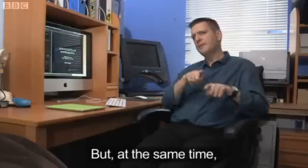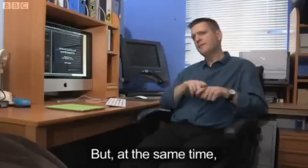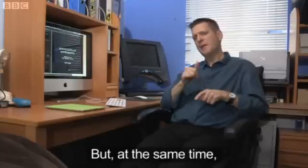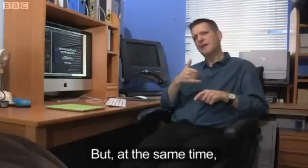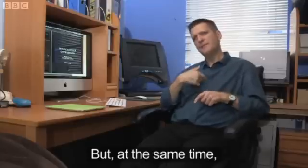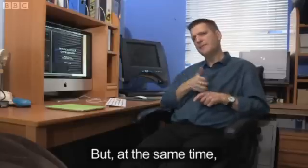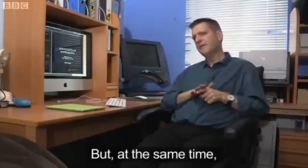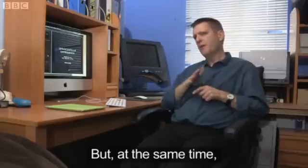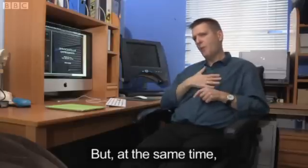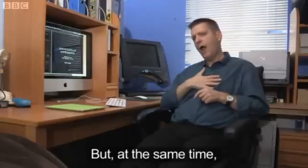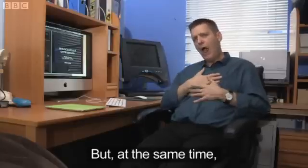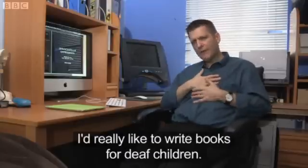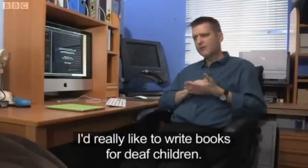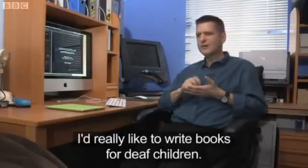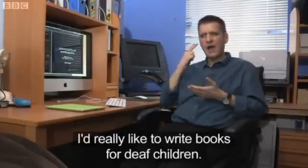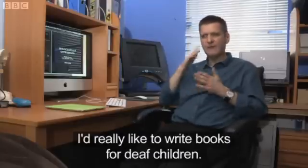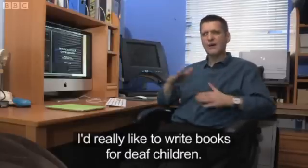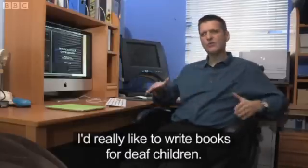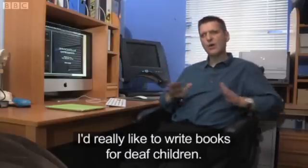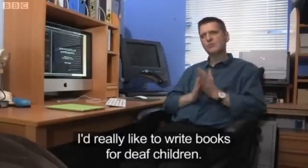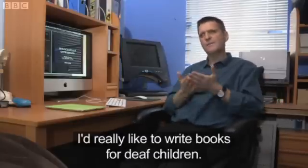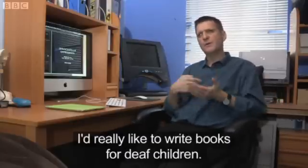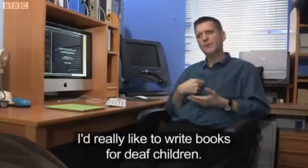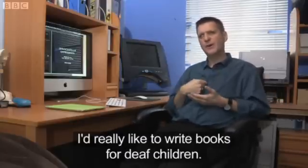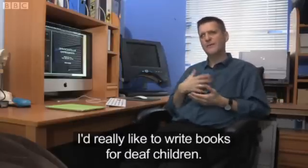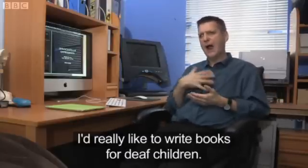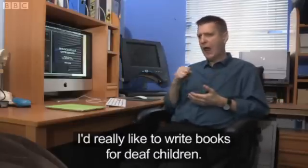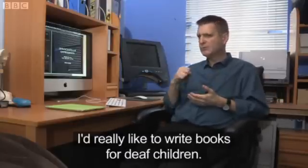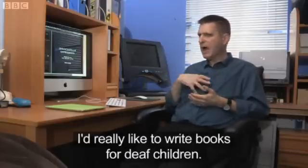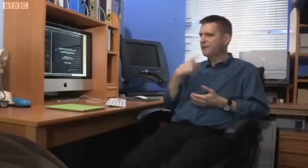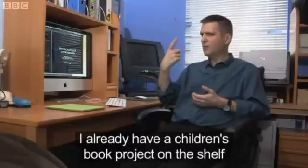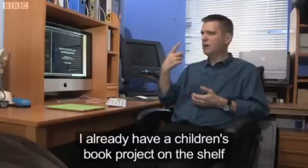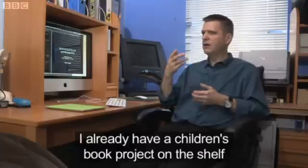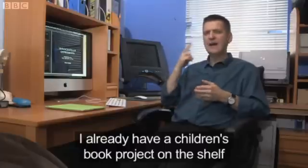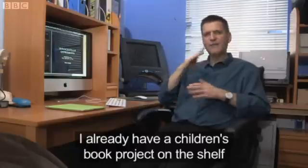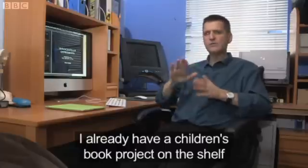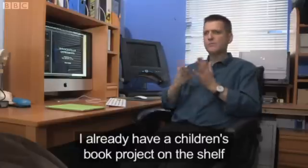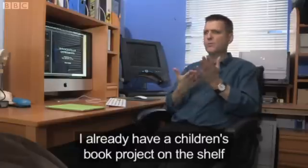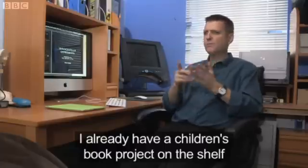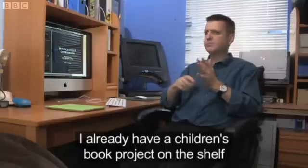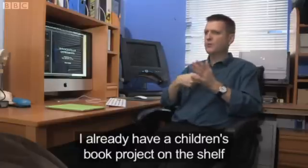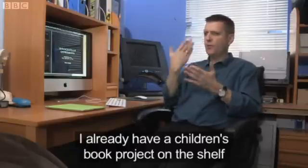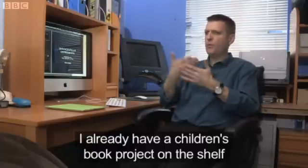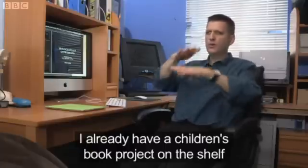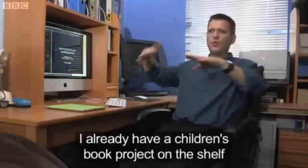But at the same time, I'd really like to write books for deaf children. I already have a children's book project on the shelf,